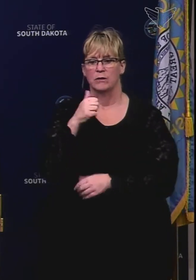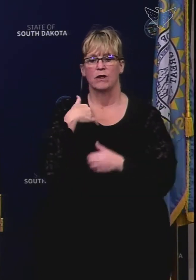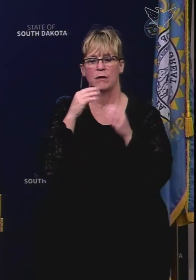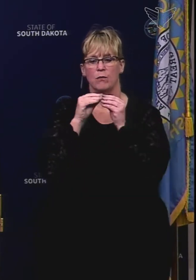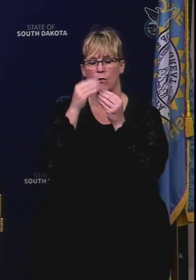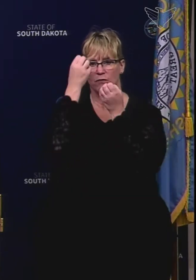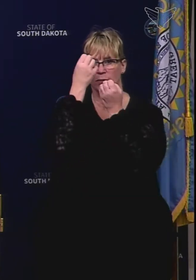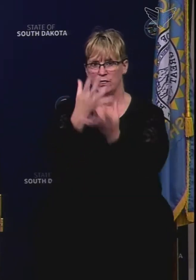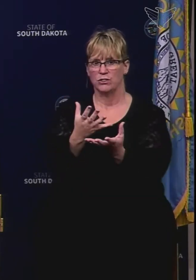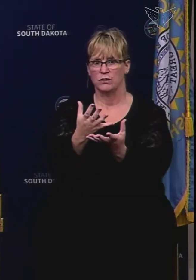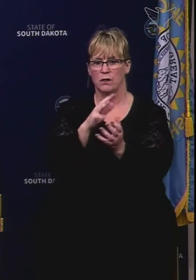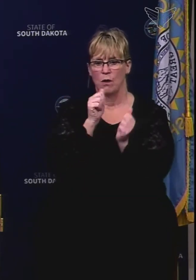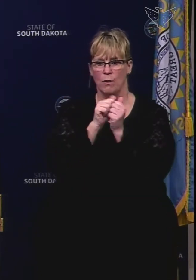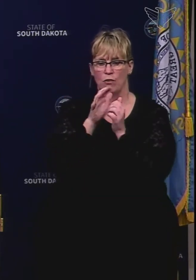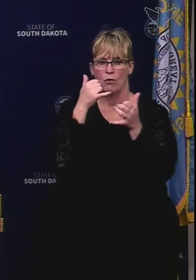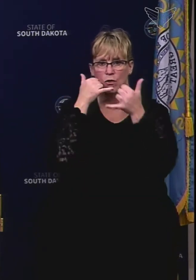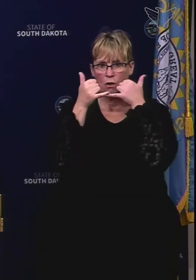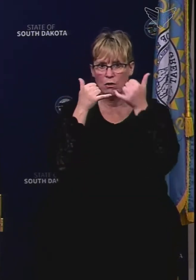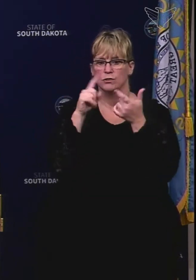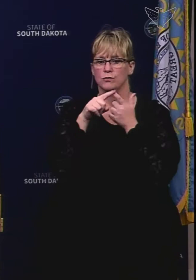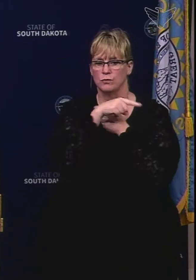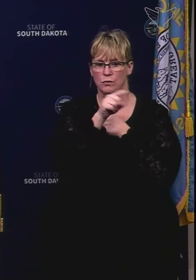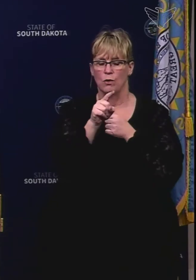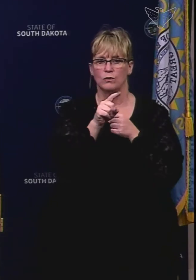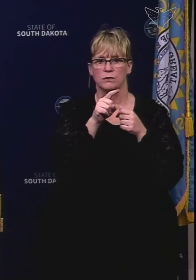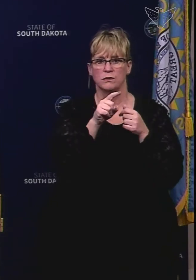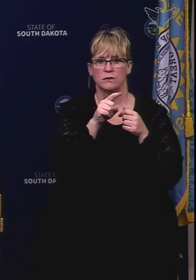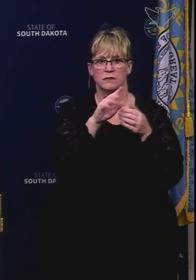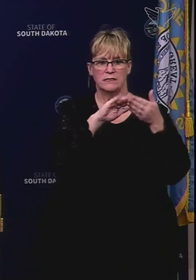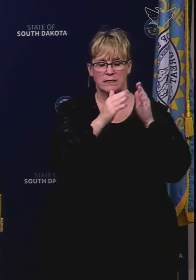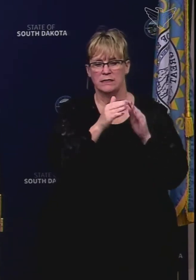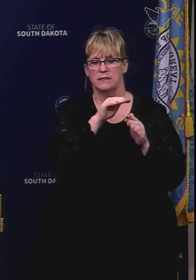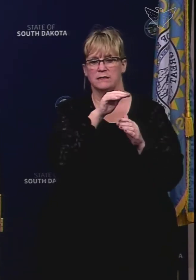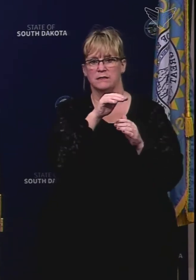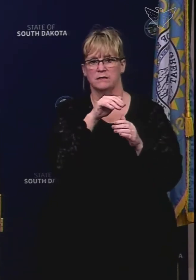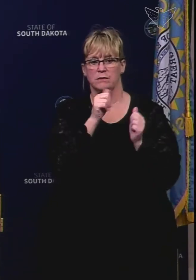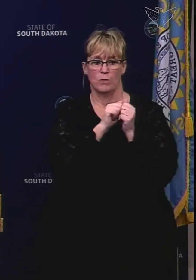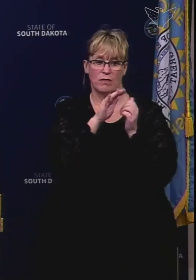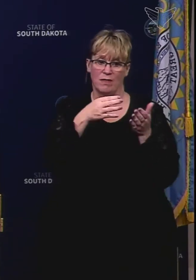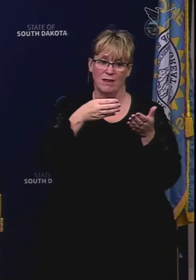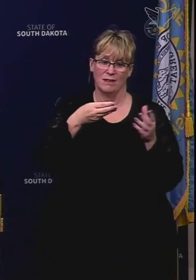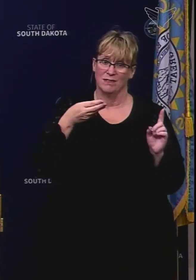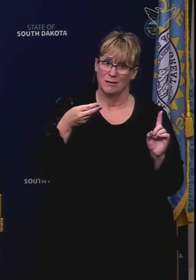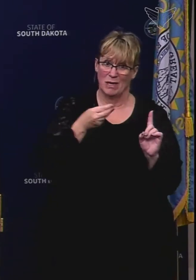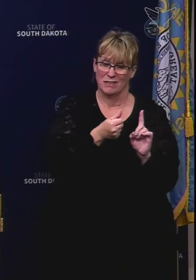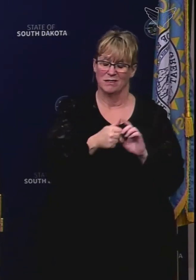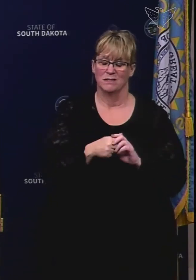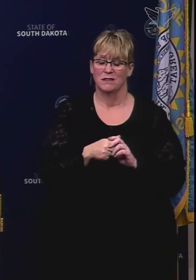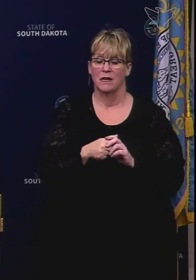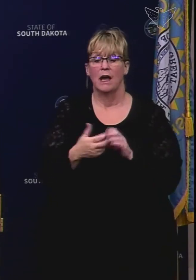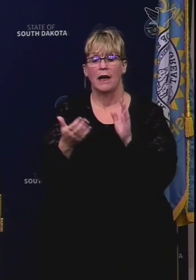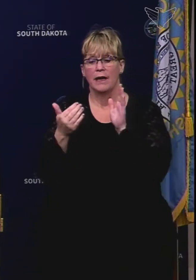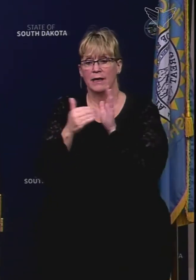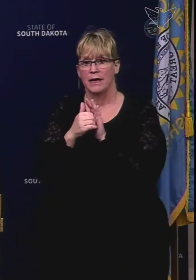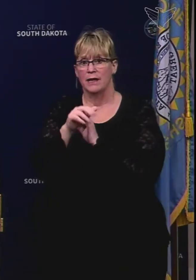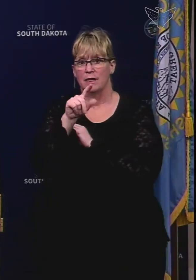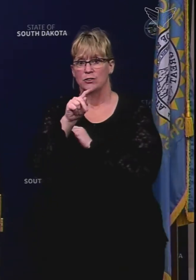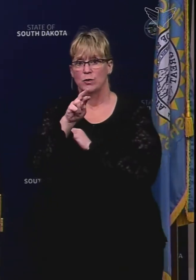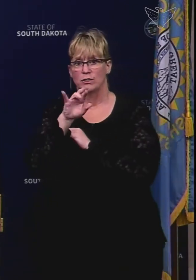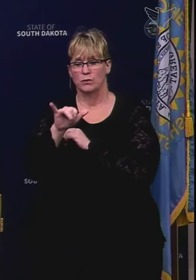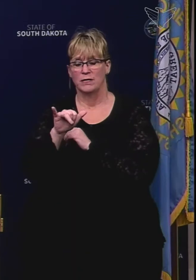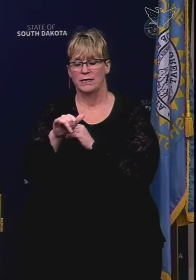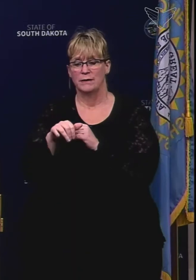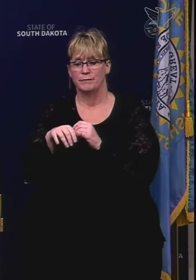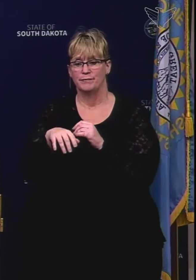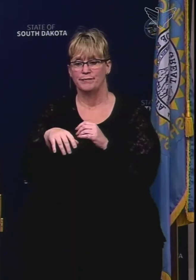more information here with her calls to those that track those expenses. And again, Treasury is still writing some guidance on all